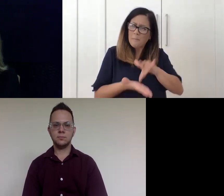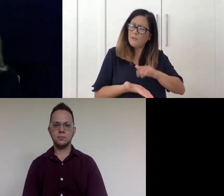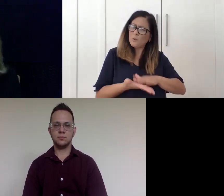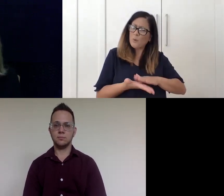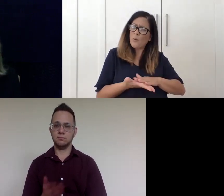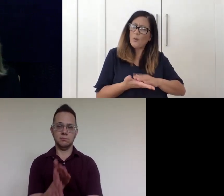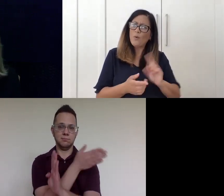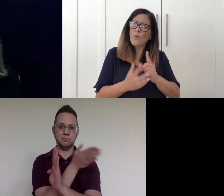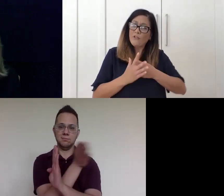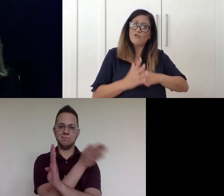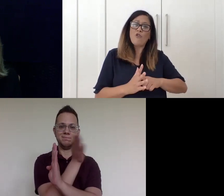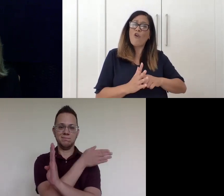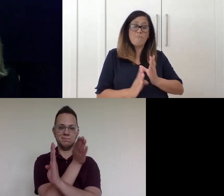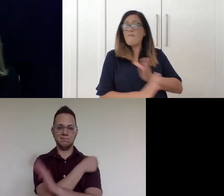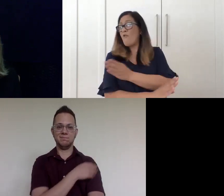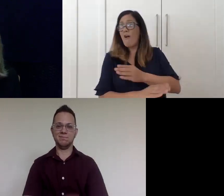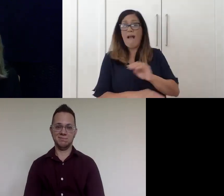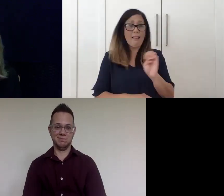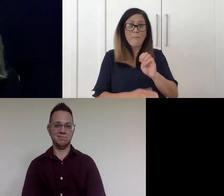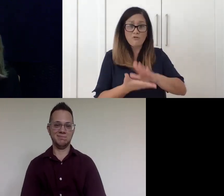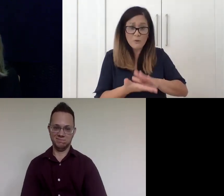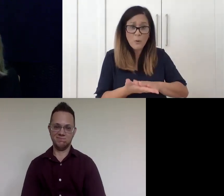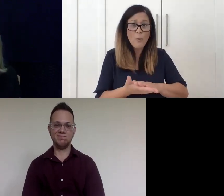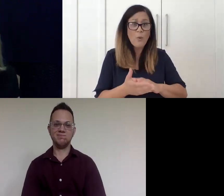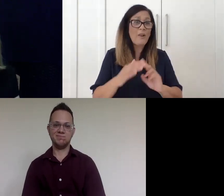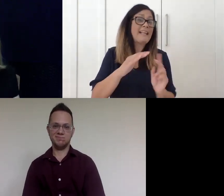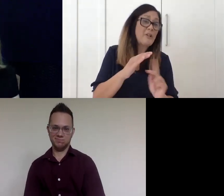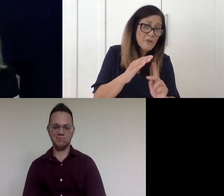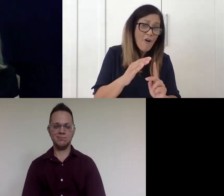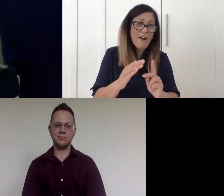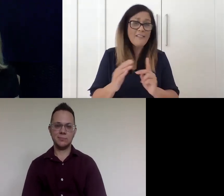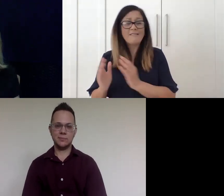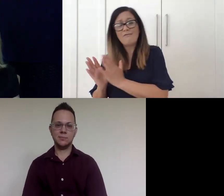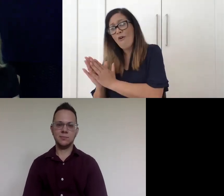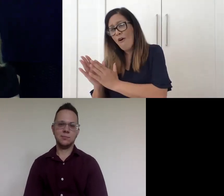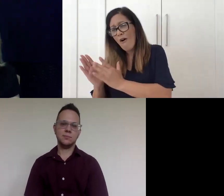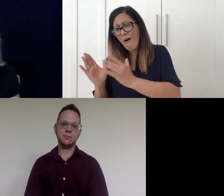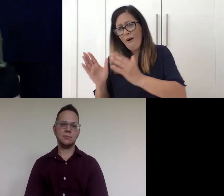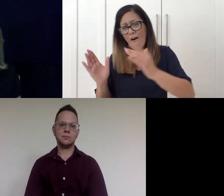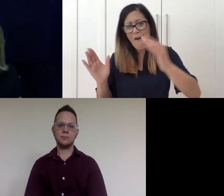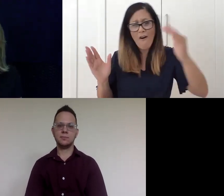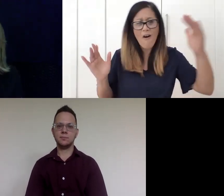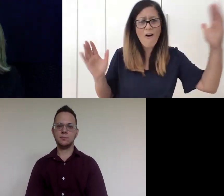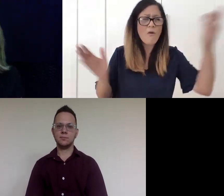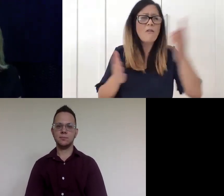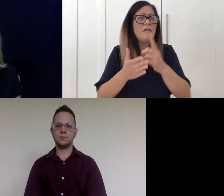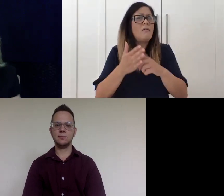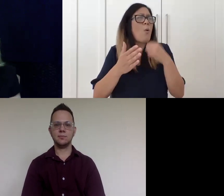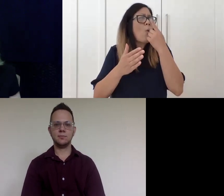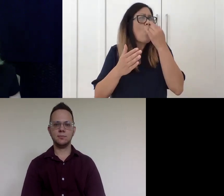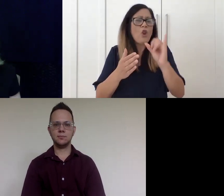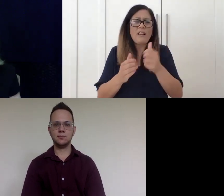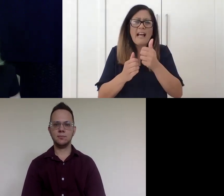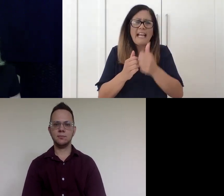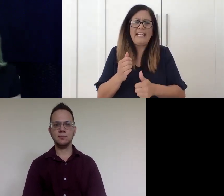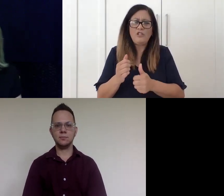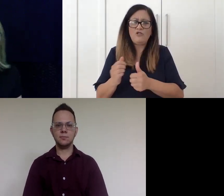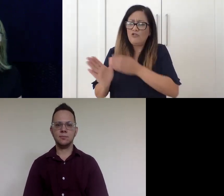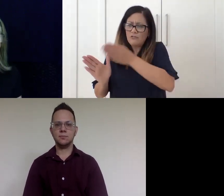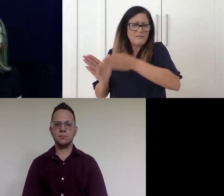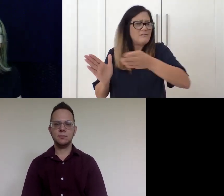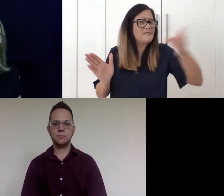education? Should that start in high school or middle school? No, way before. Kindergarten? All the way through? I